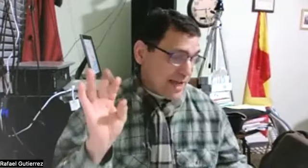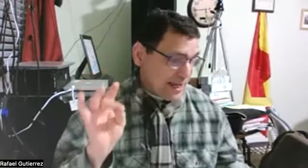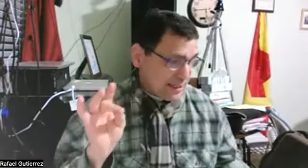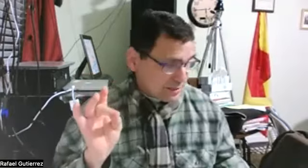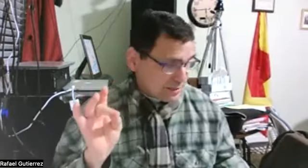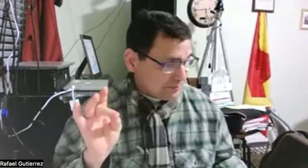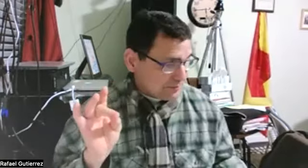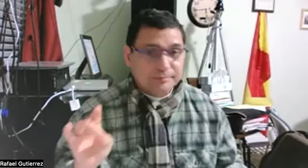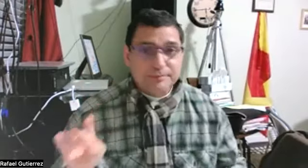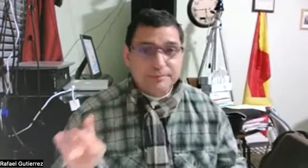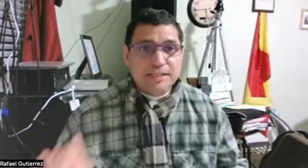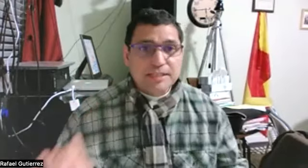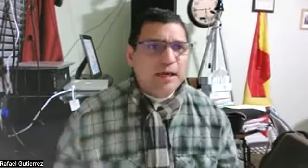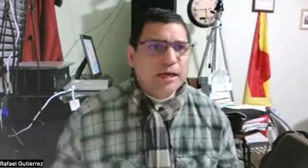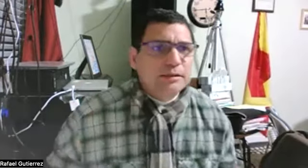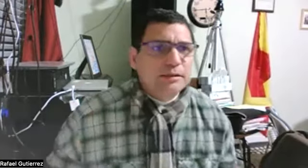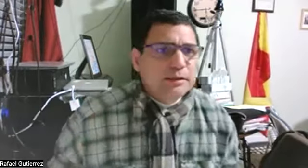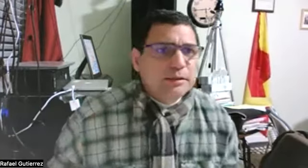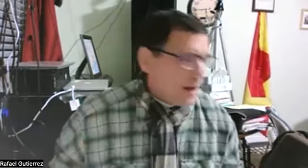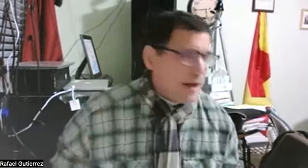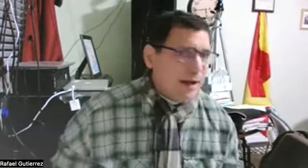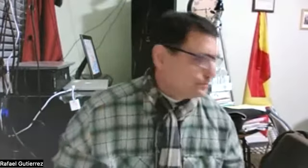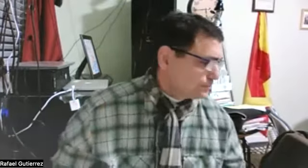98. Page 98.